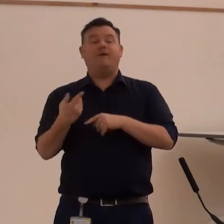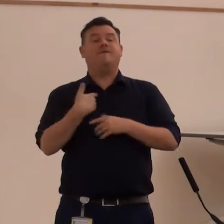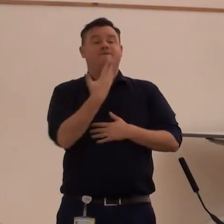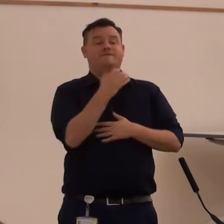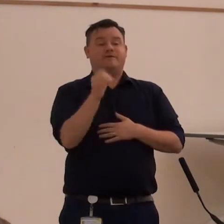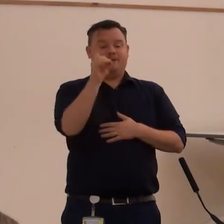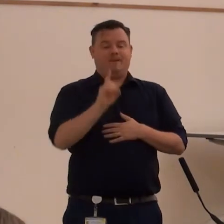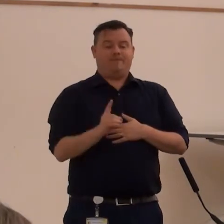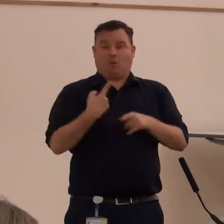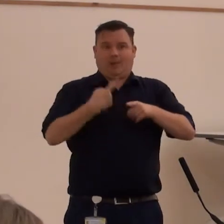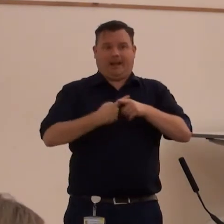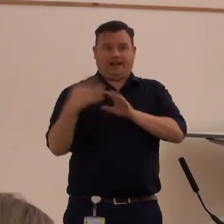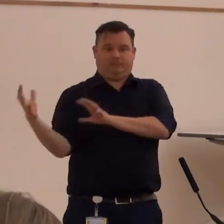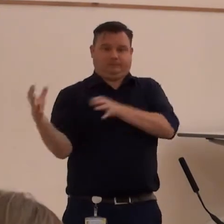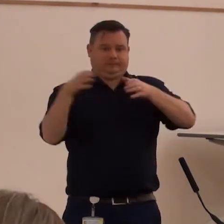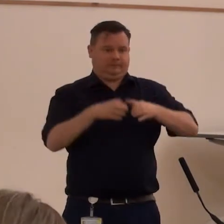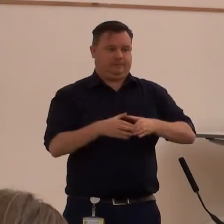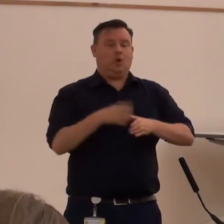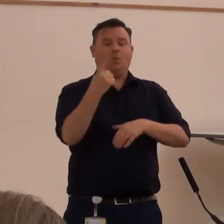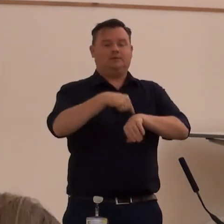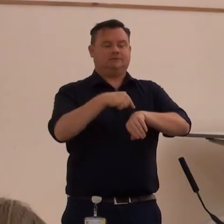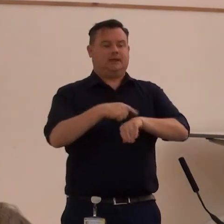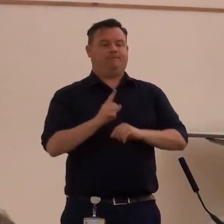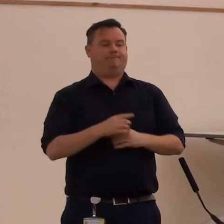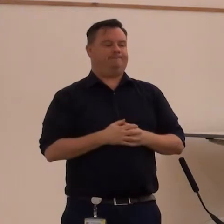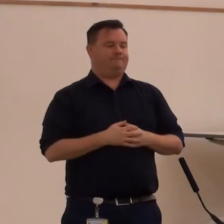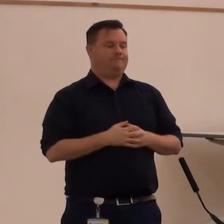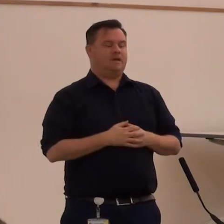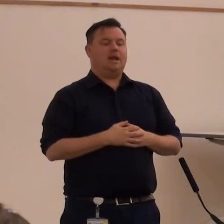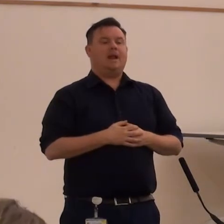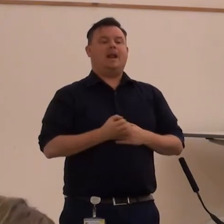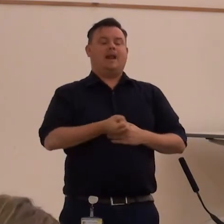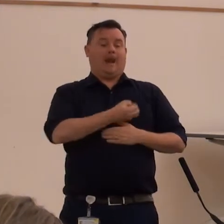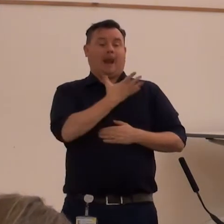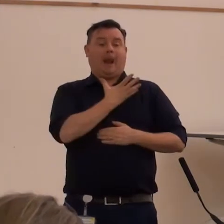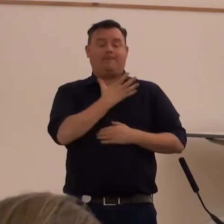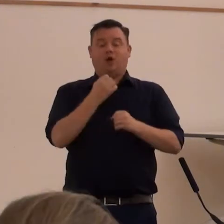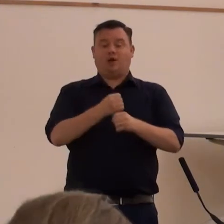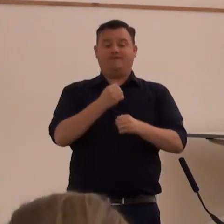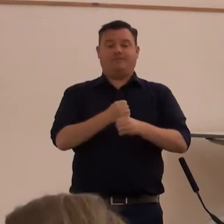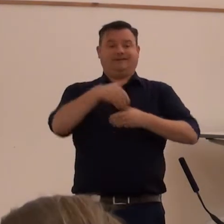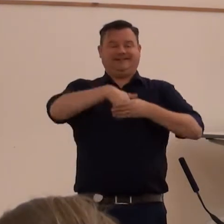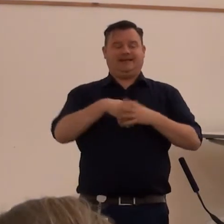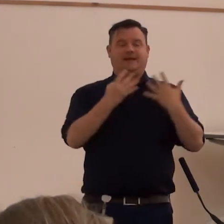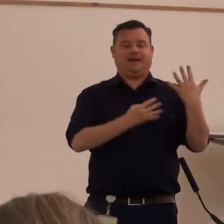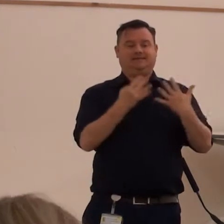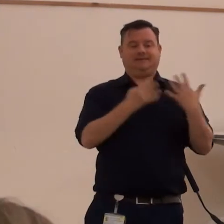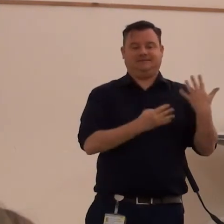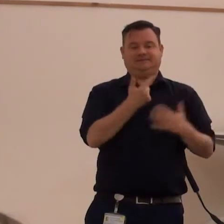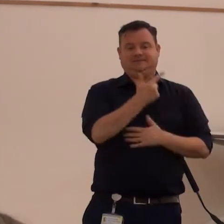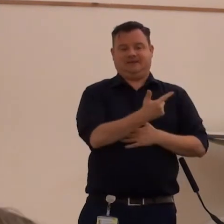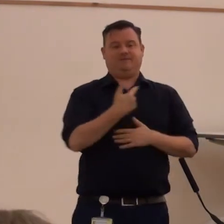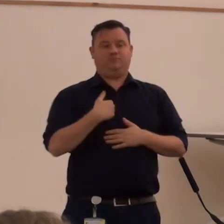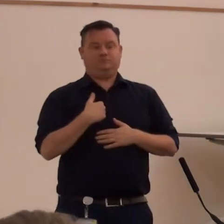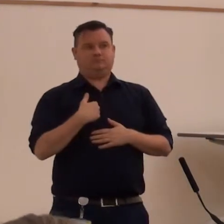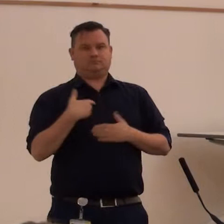people really quickly. And one time, the Labour government got in 1997 after